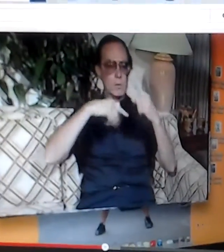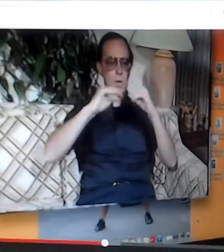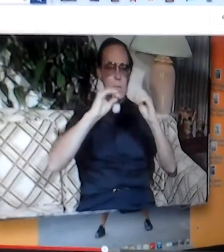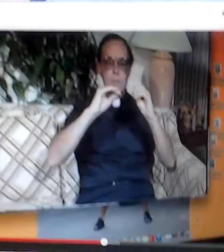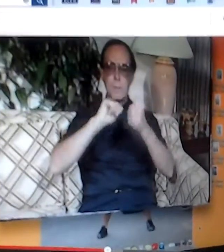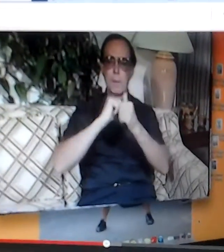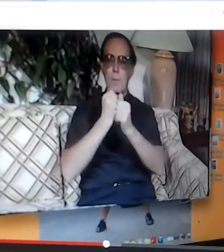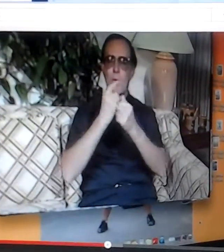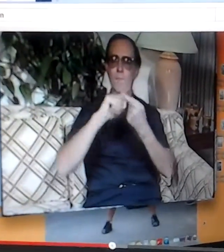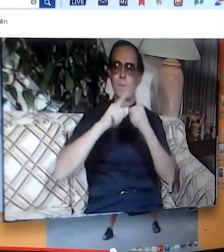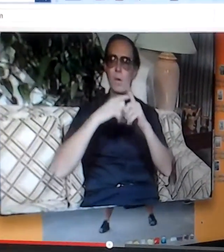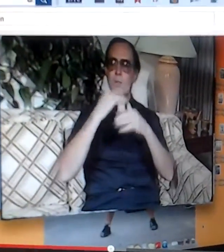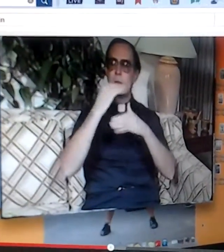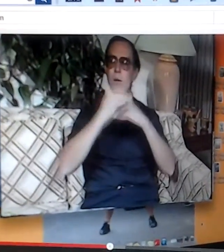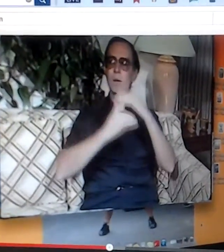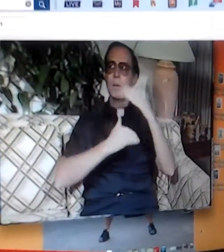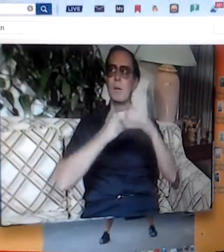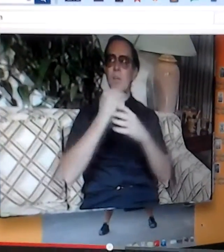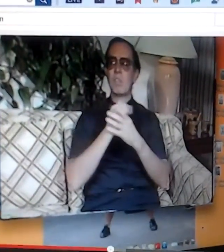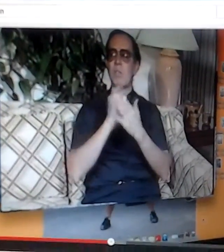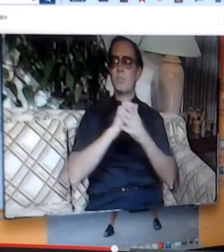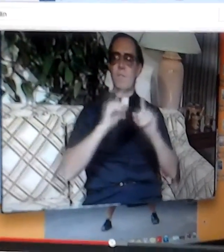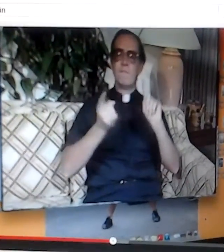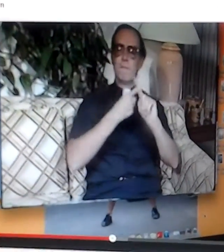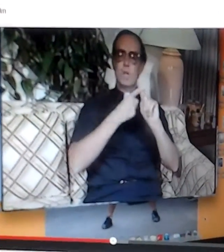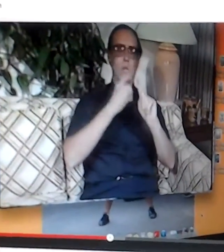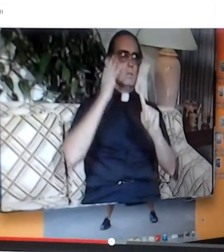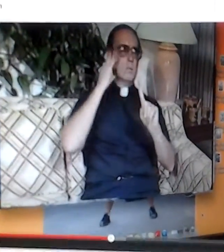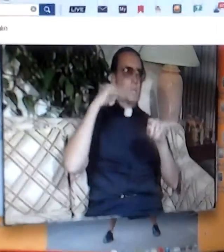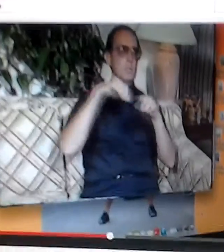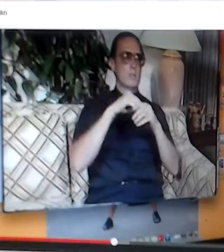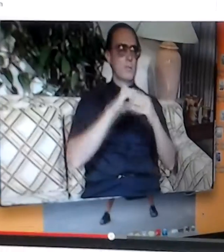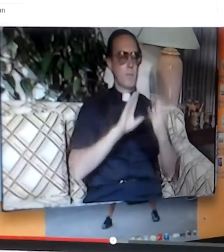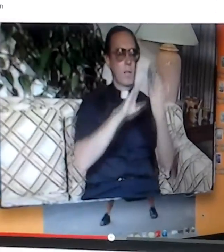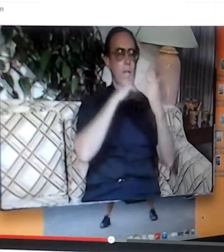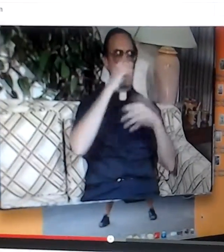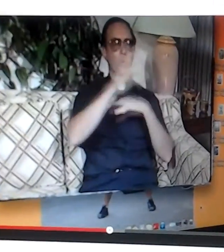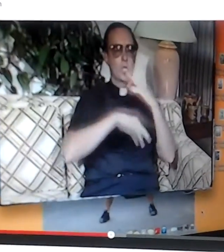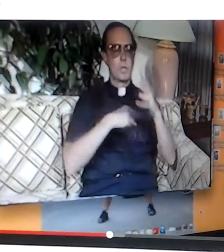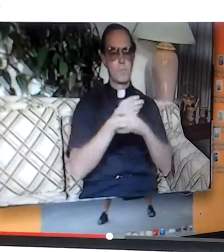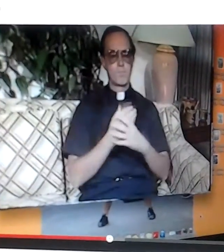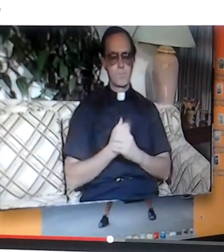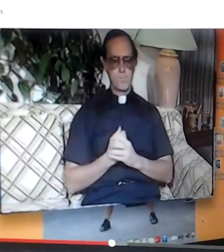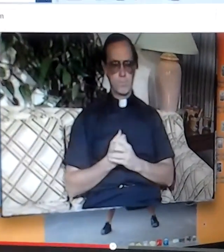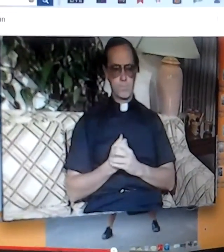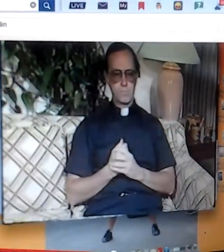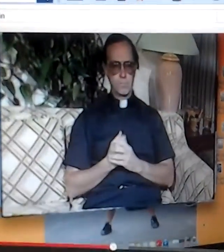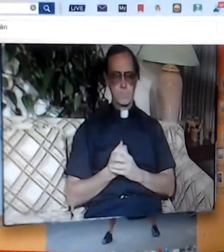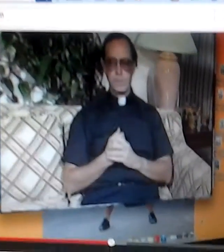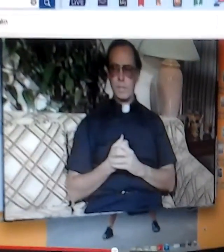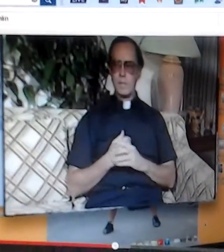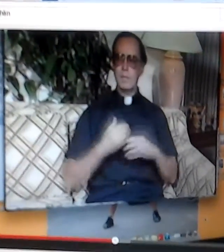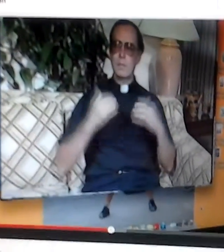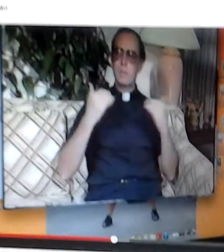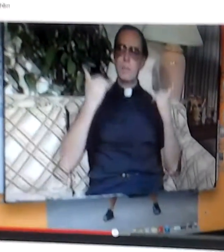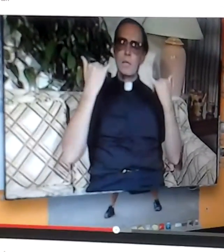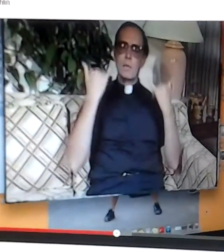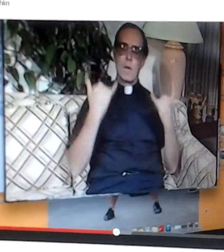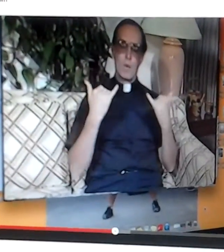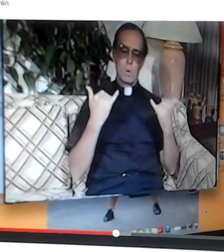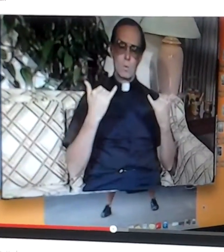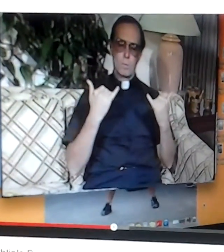later on, one boy came to me. He wanted to practice the ABC and continue on. I had to continue